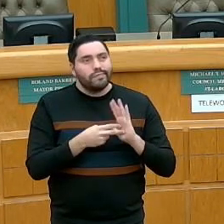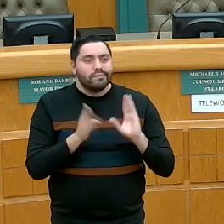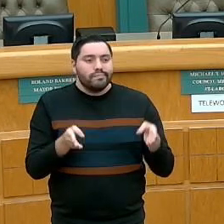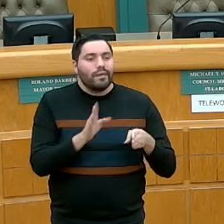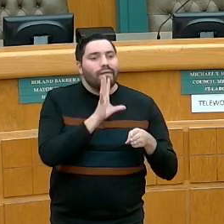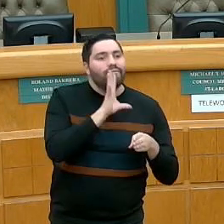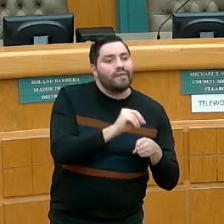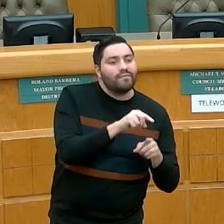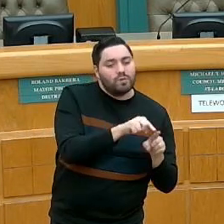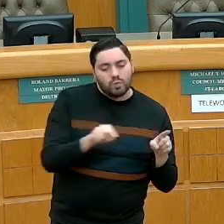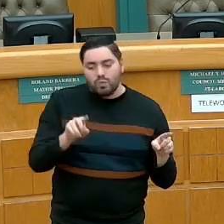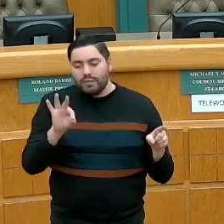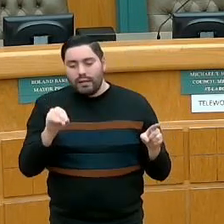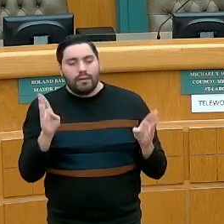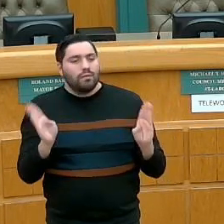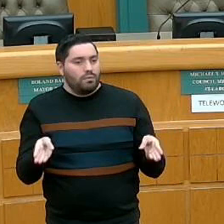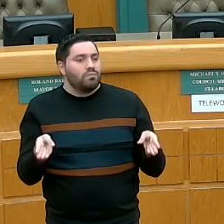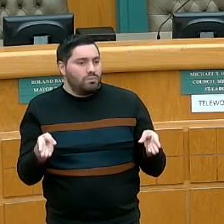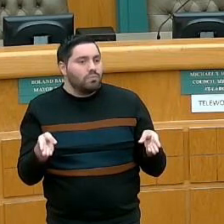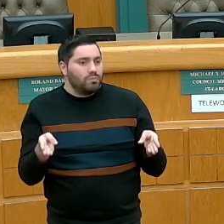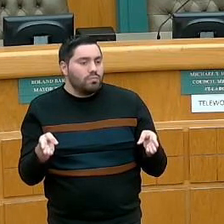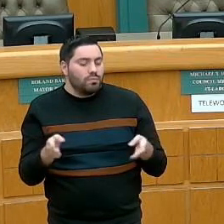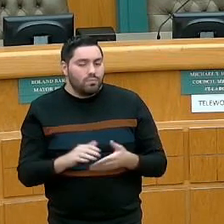from 50 to 90.